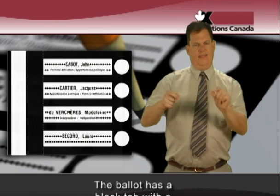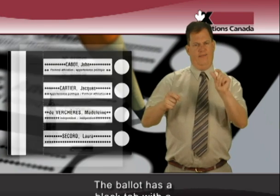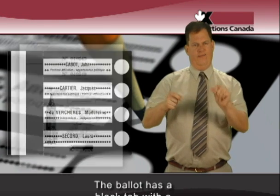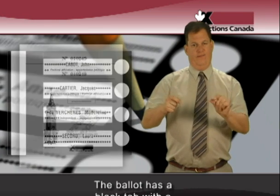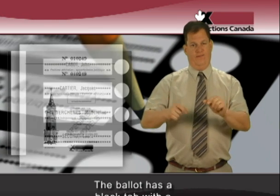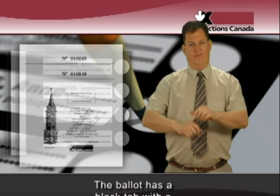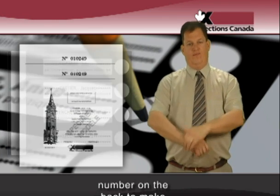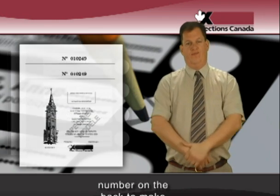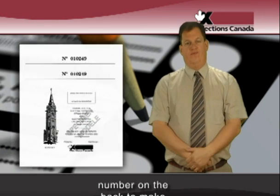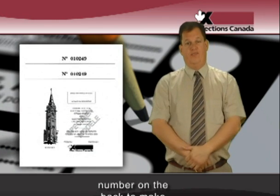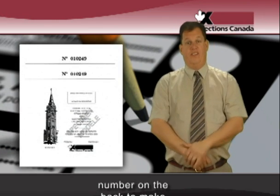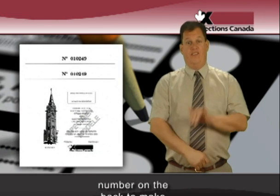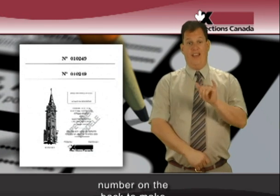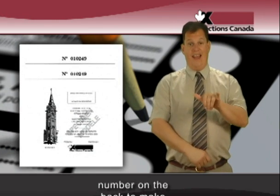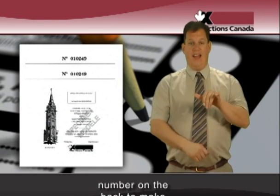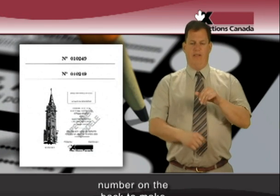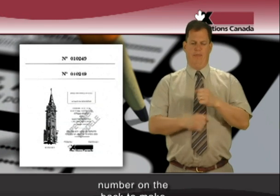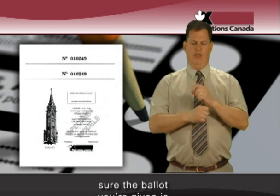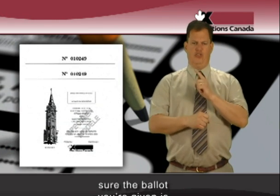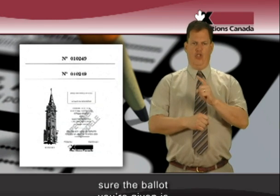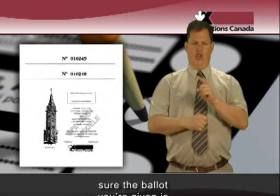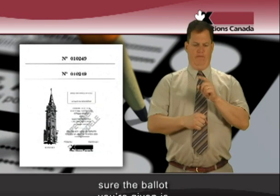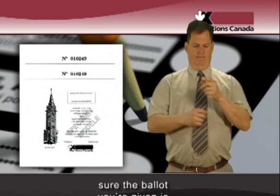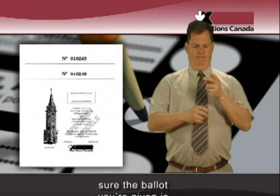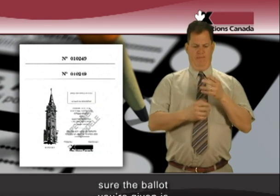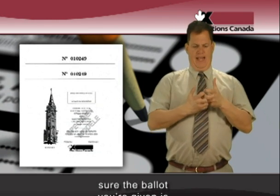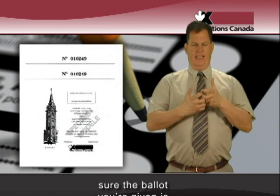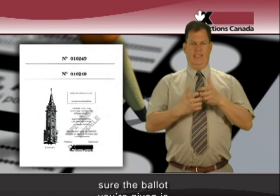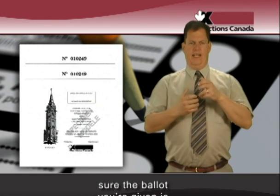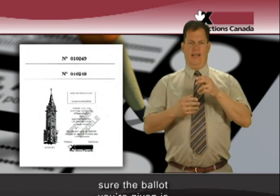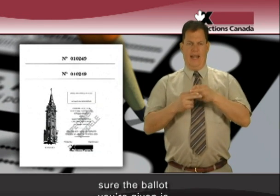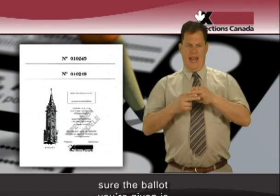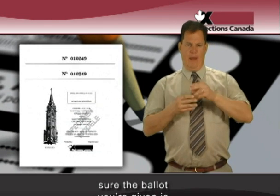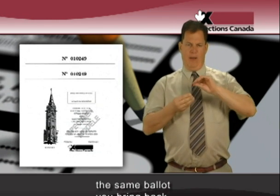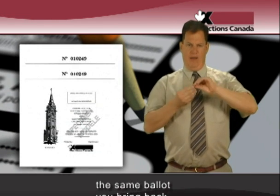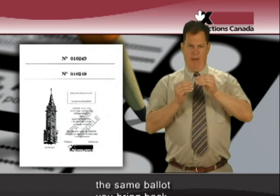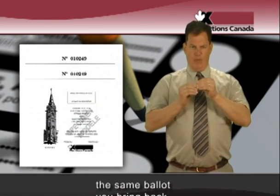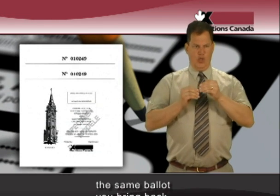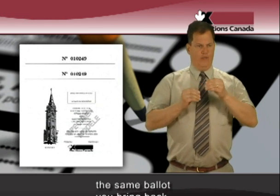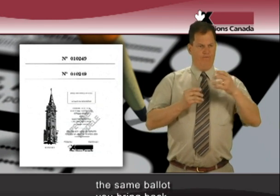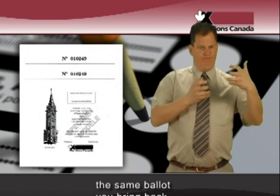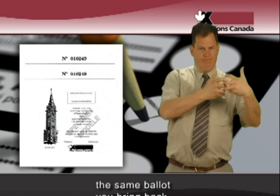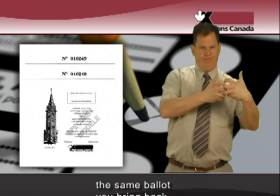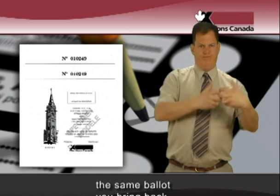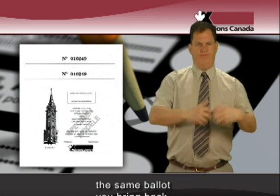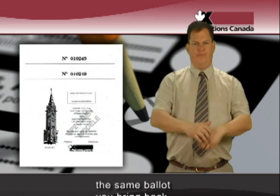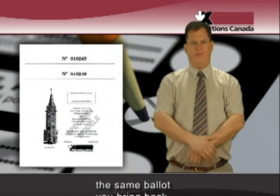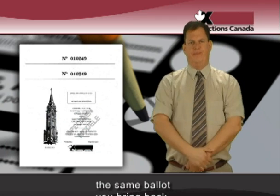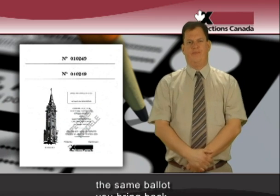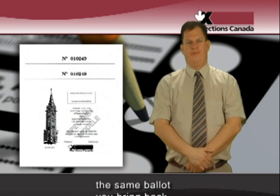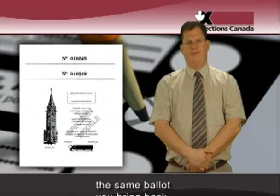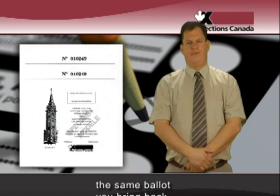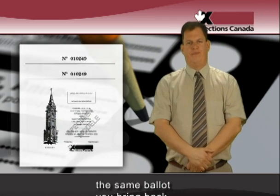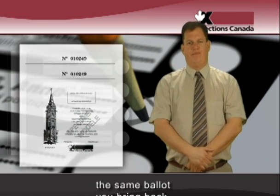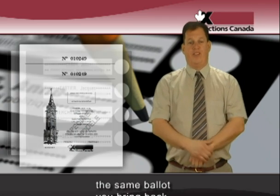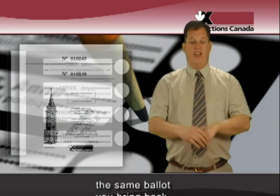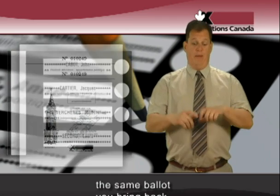black tab with a number on the back to make sure the ballot you're given is the same ballot you bring back.